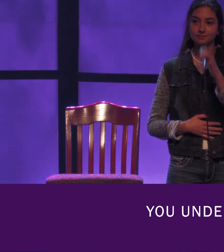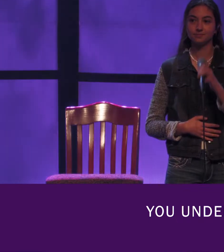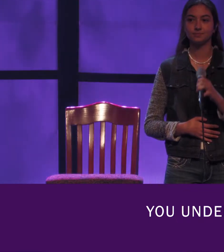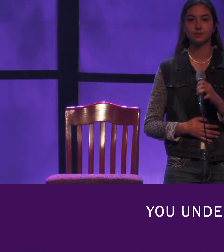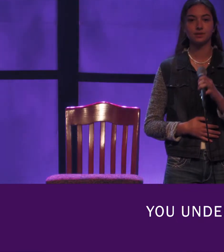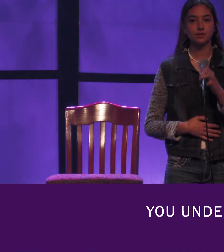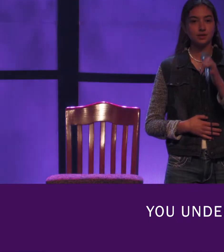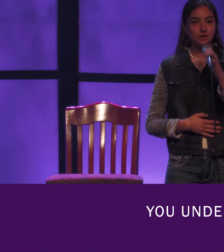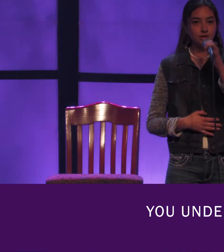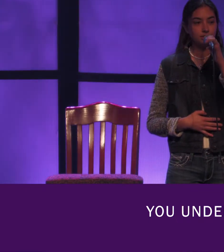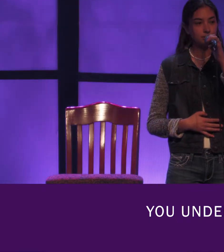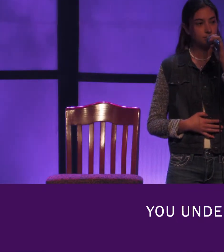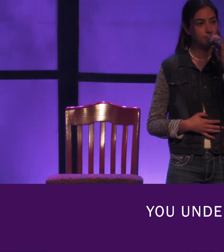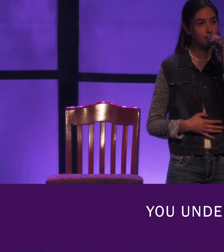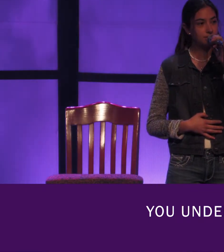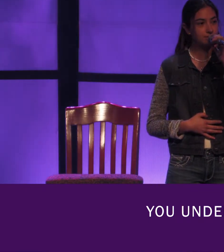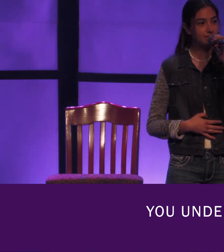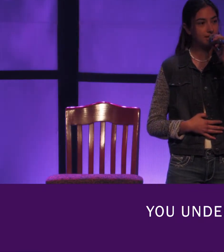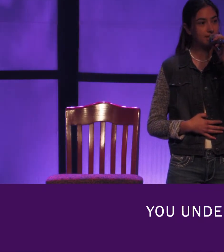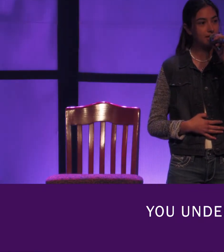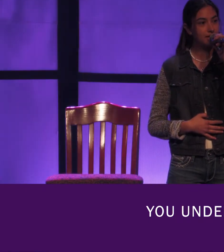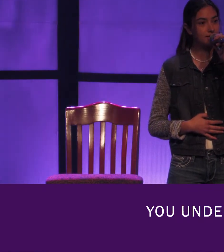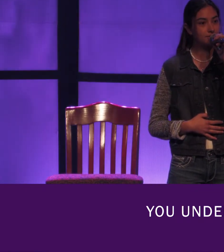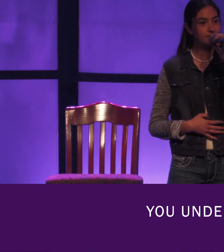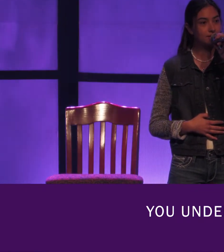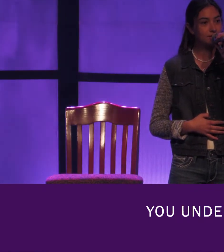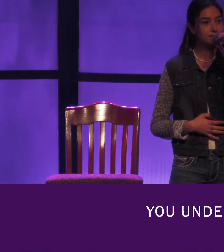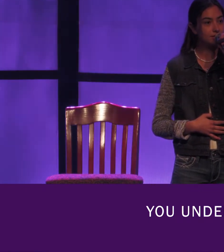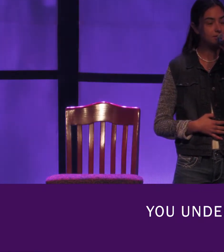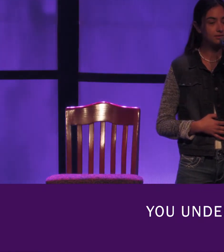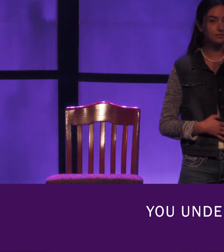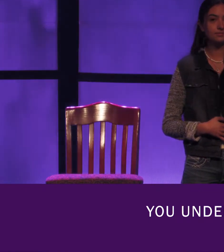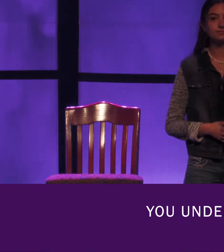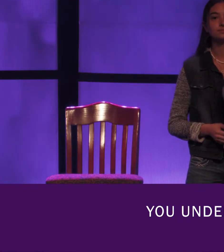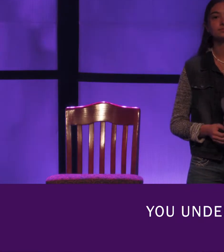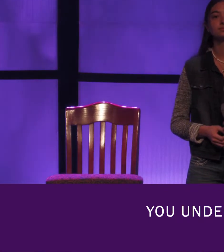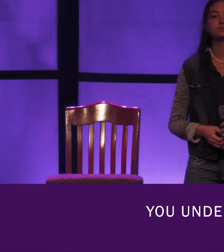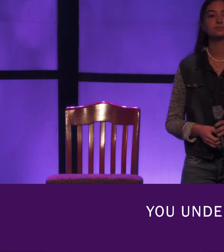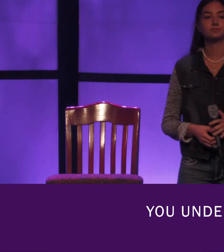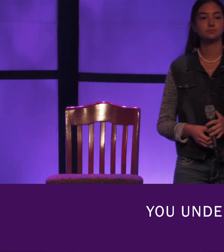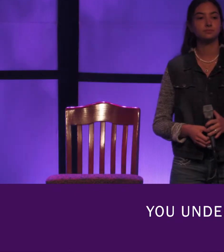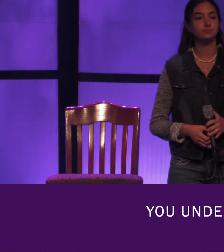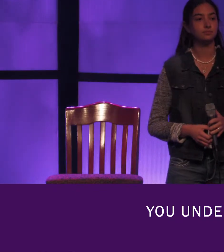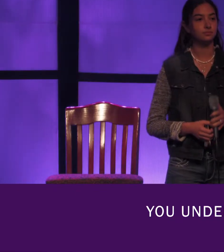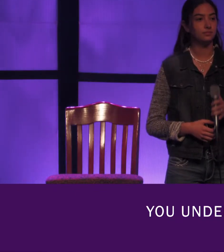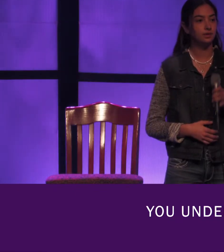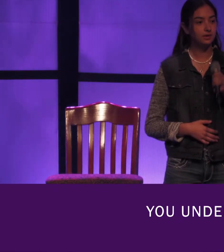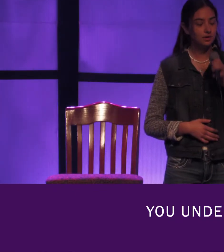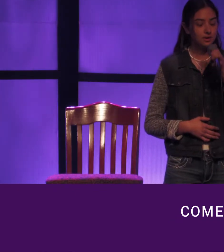me. You understand me.